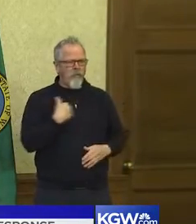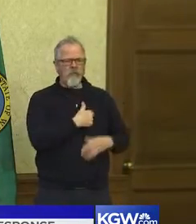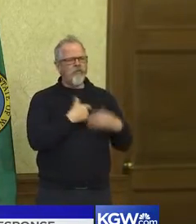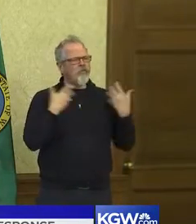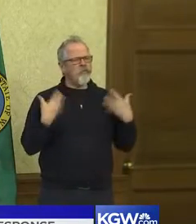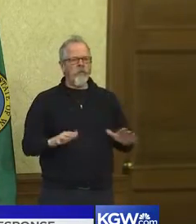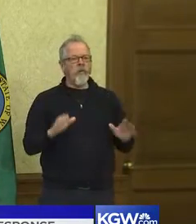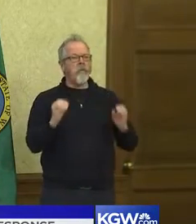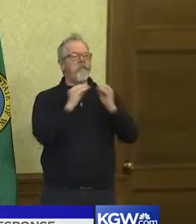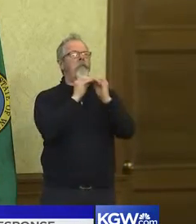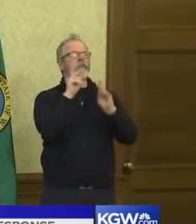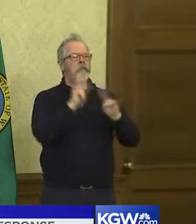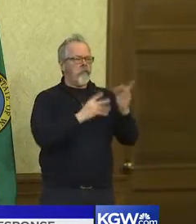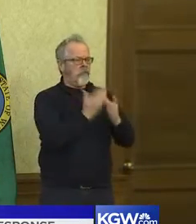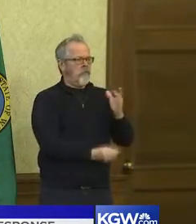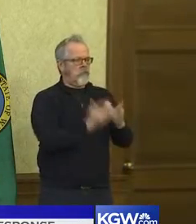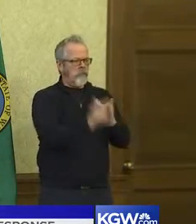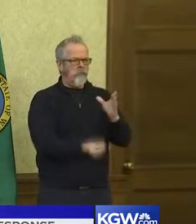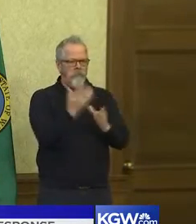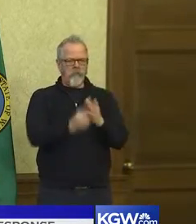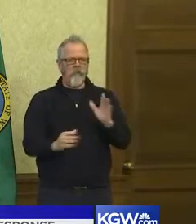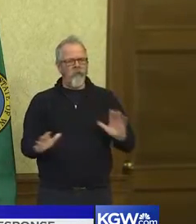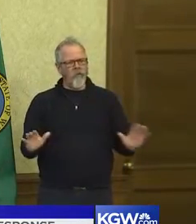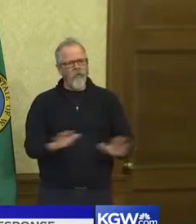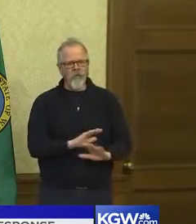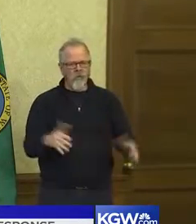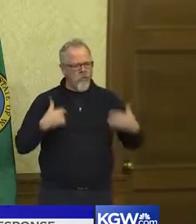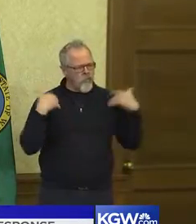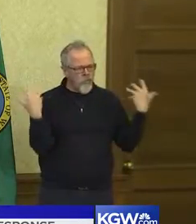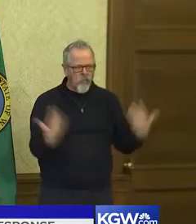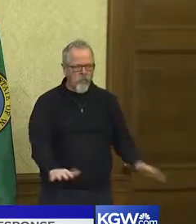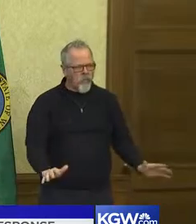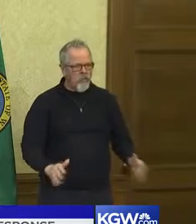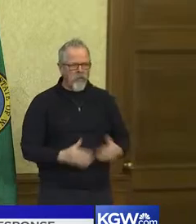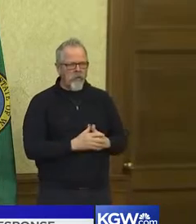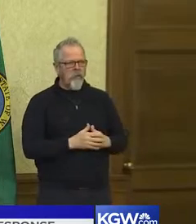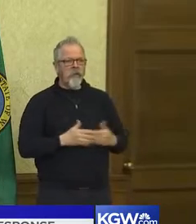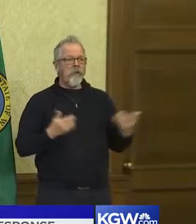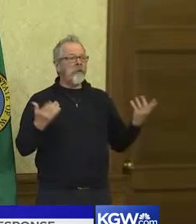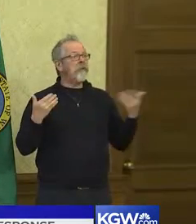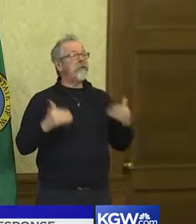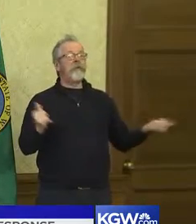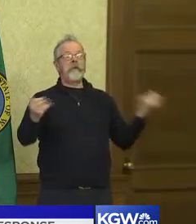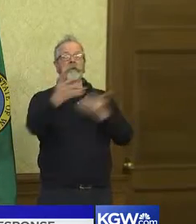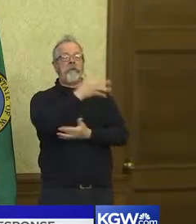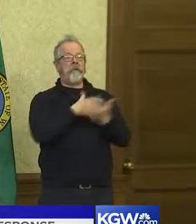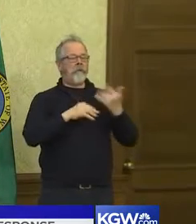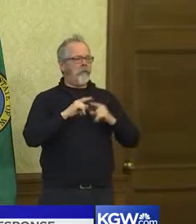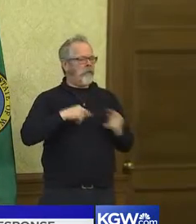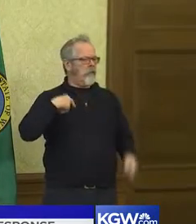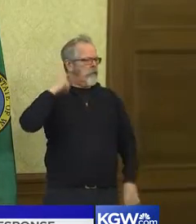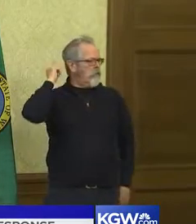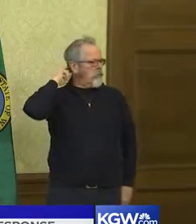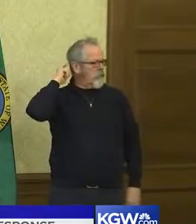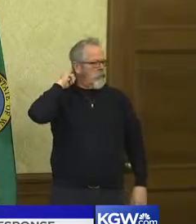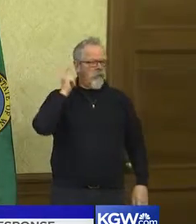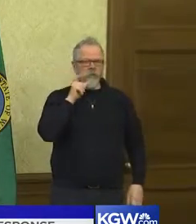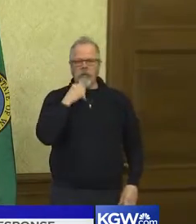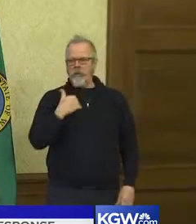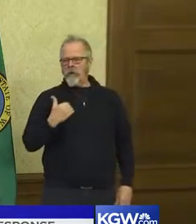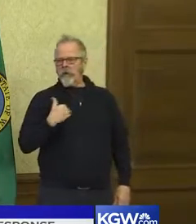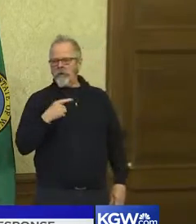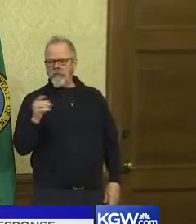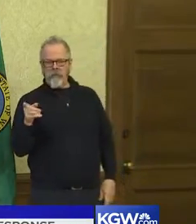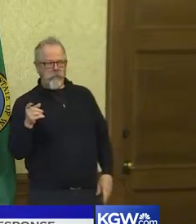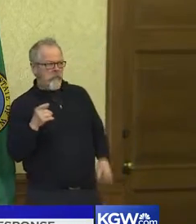become a constant presence in our life with death continuing to go up in our state. So we'll seek clarification,